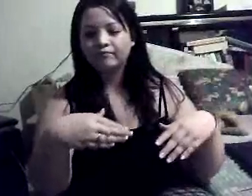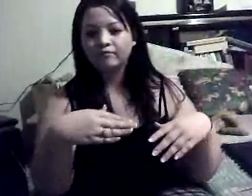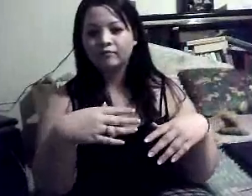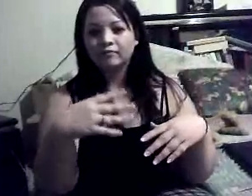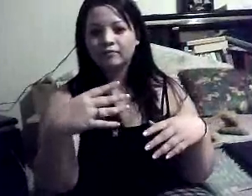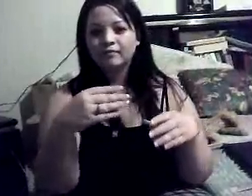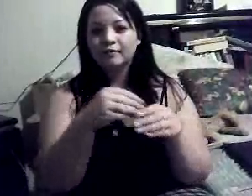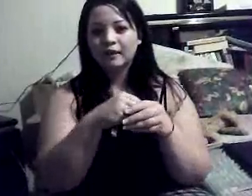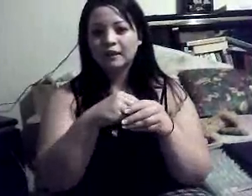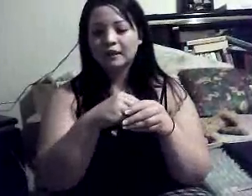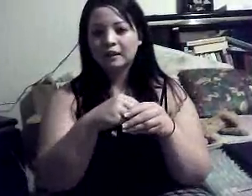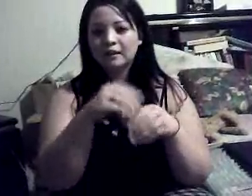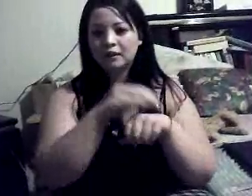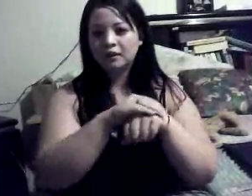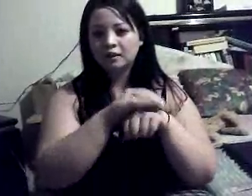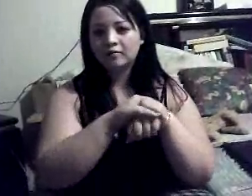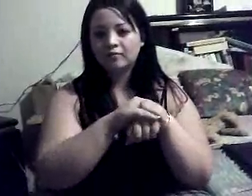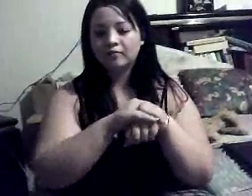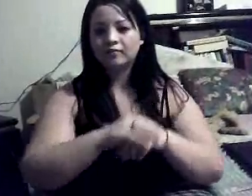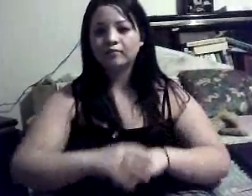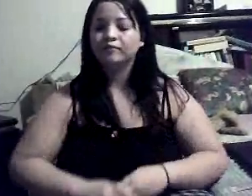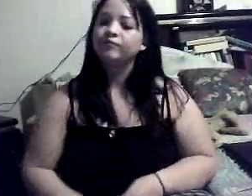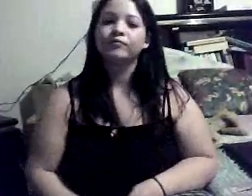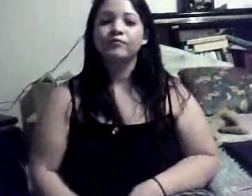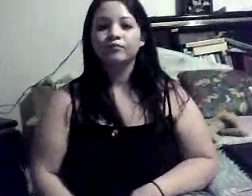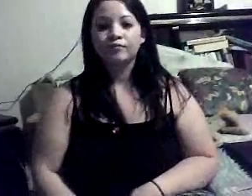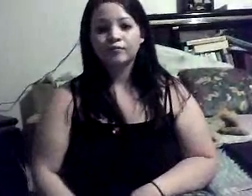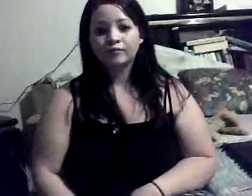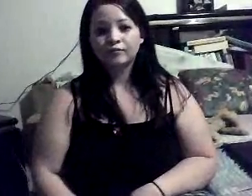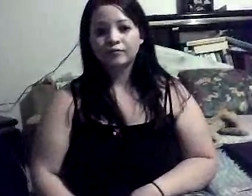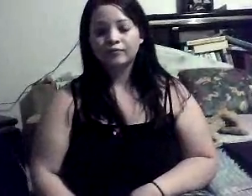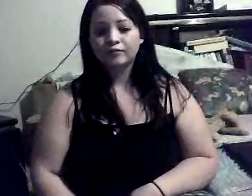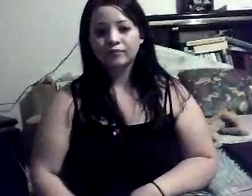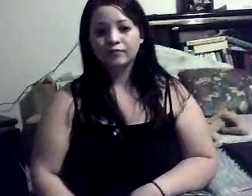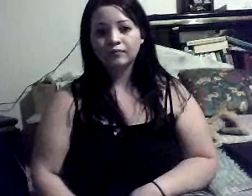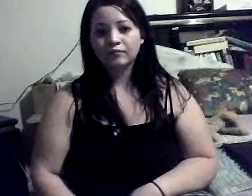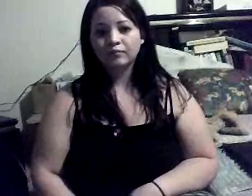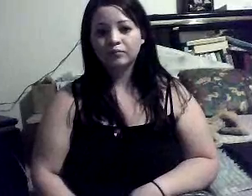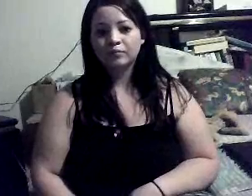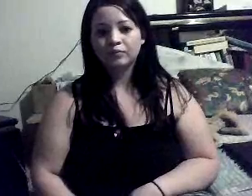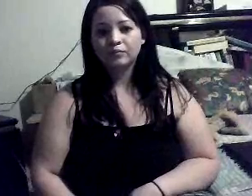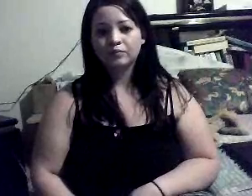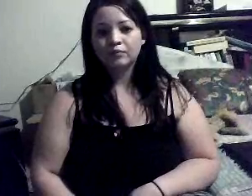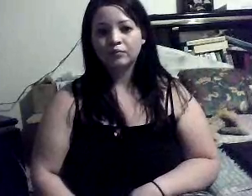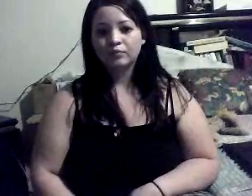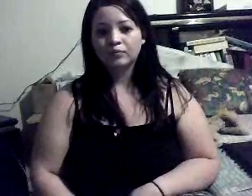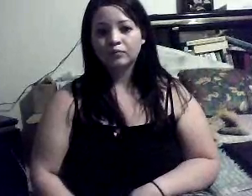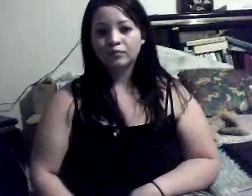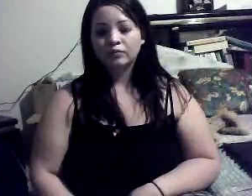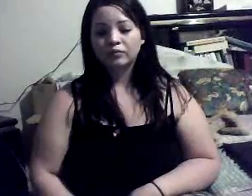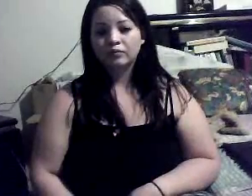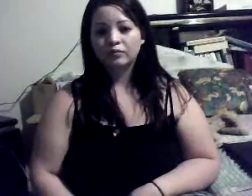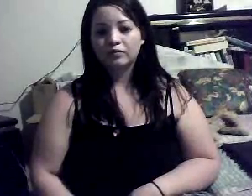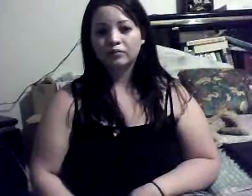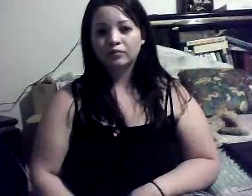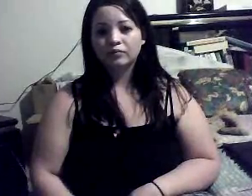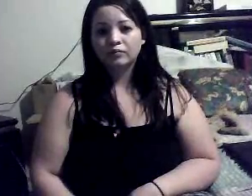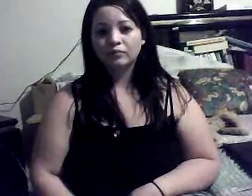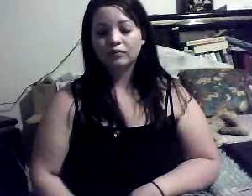And we used to visit there every Sunday. And I'm going to tell you what the inside of the house was like compared with what